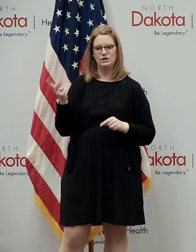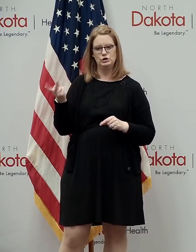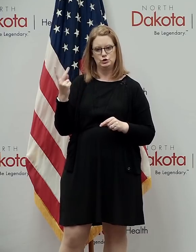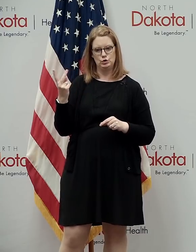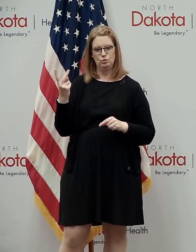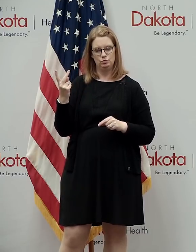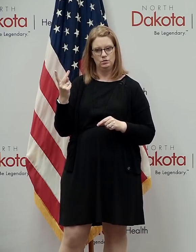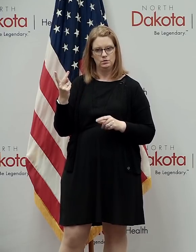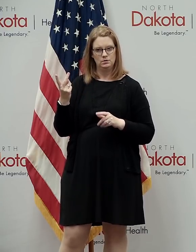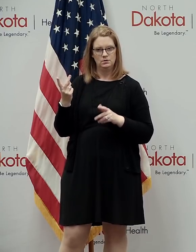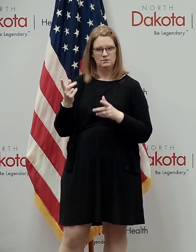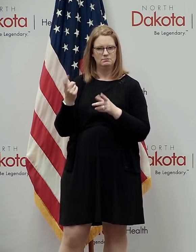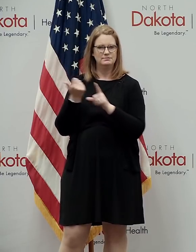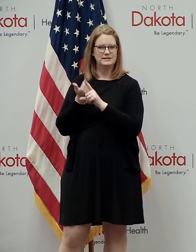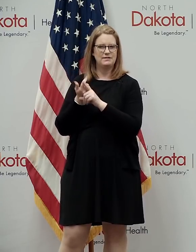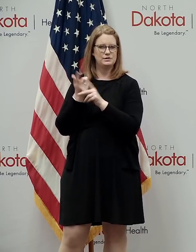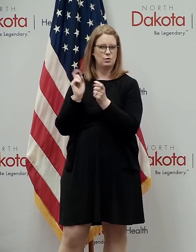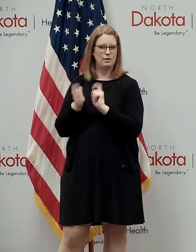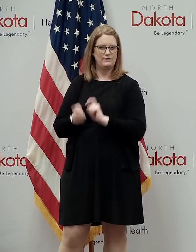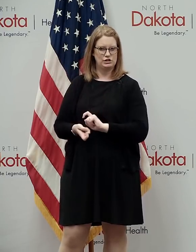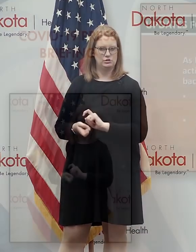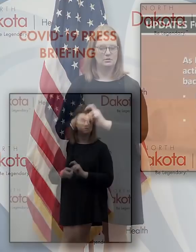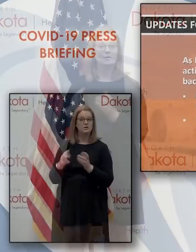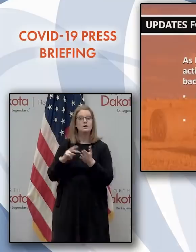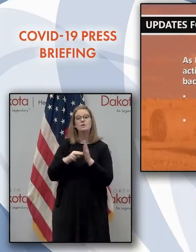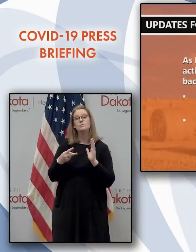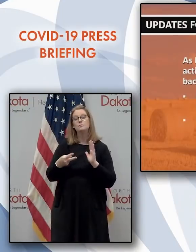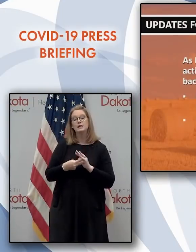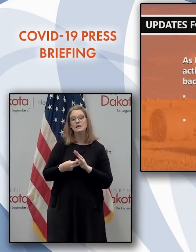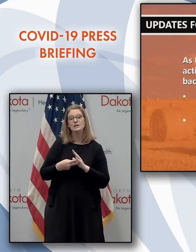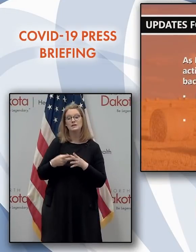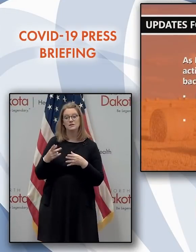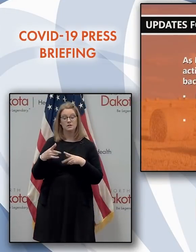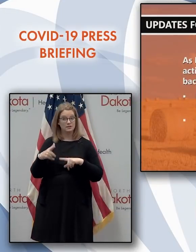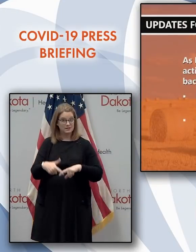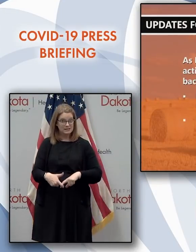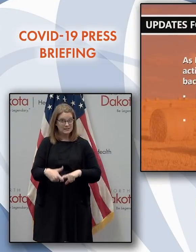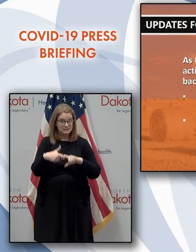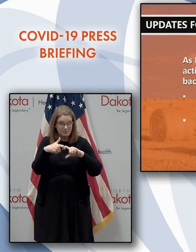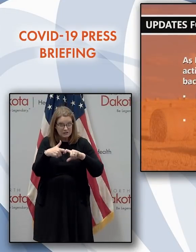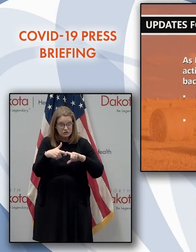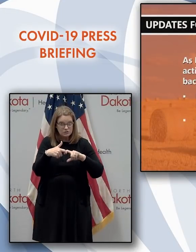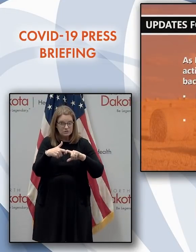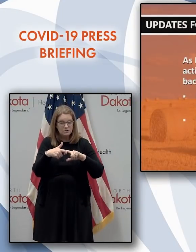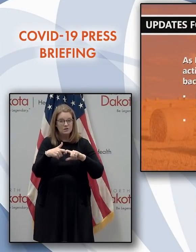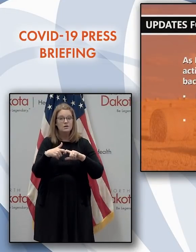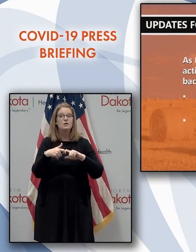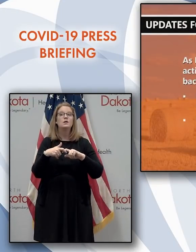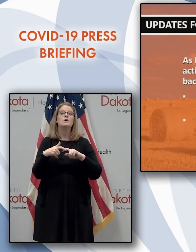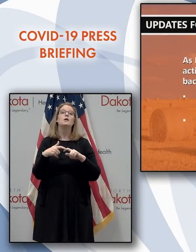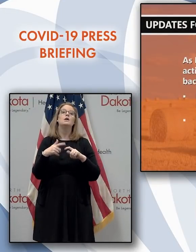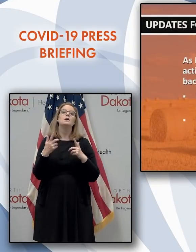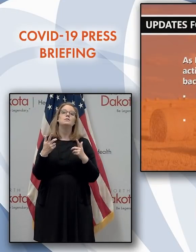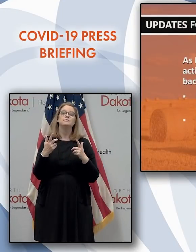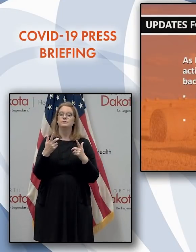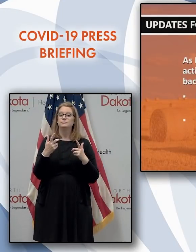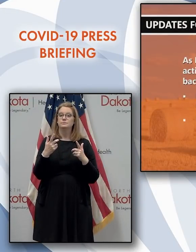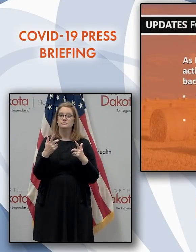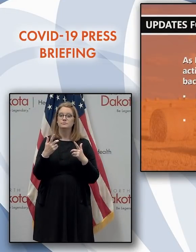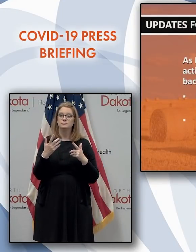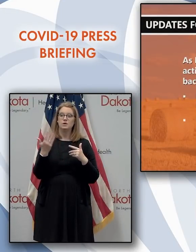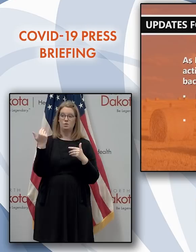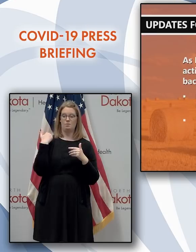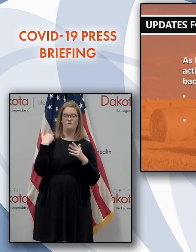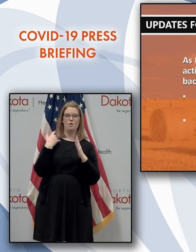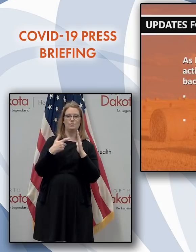08.2, so it's a revision. It ends the suspension of some of the activities that were